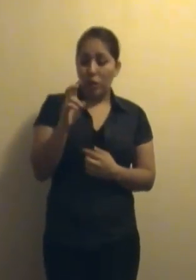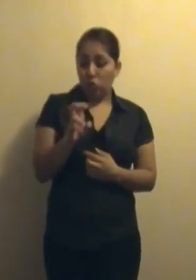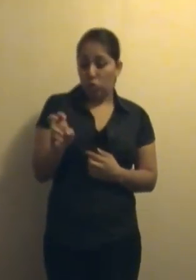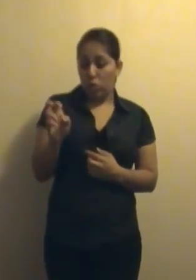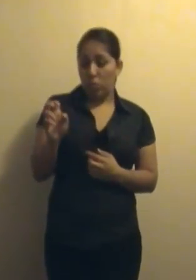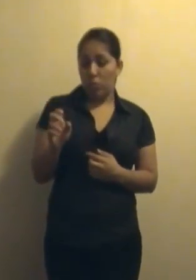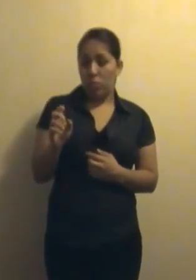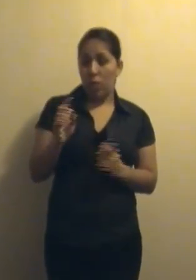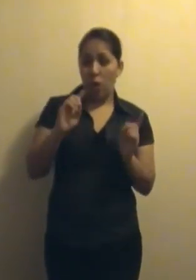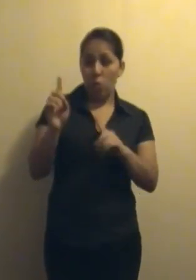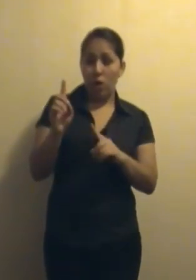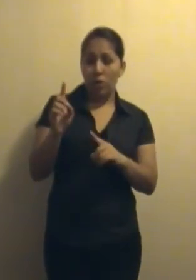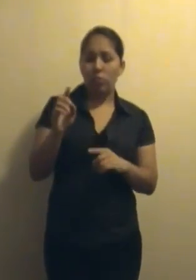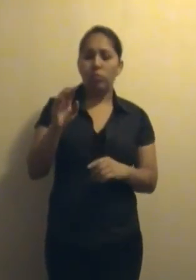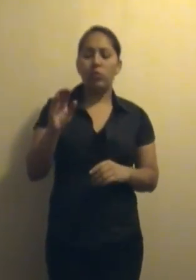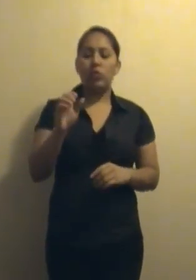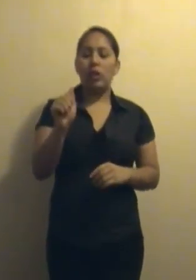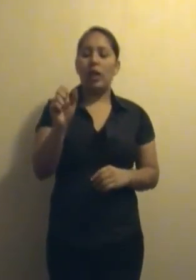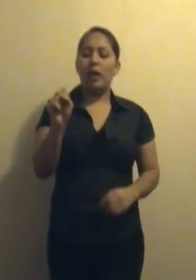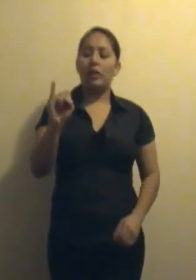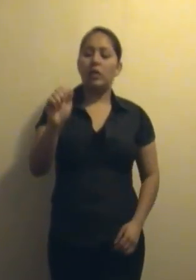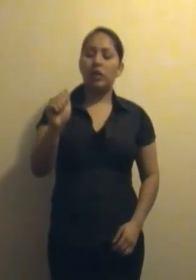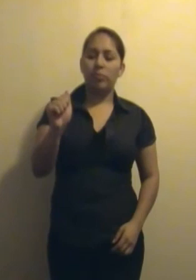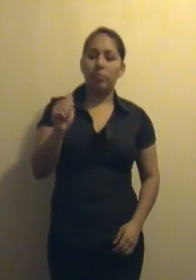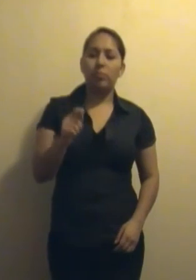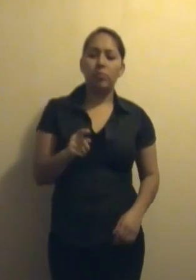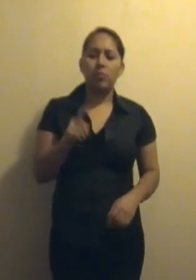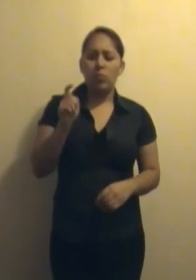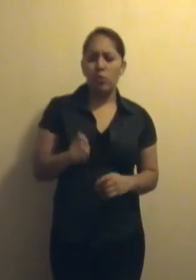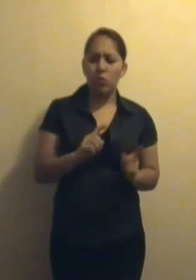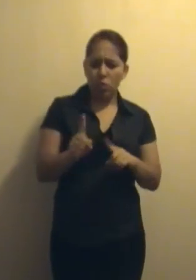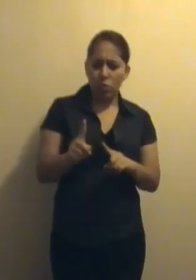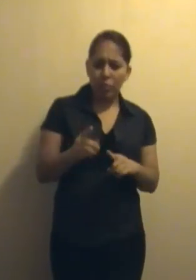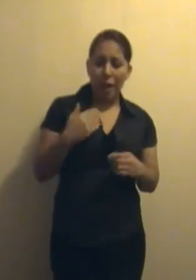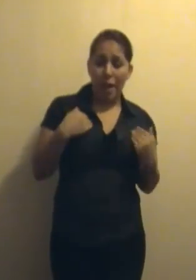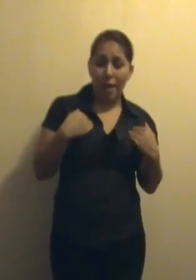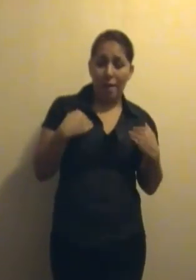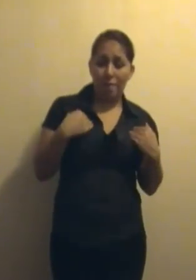to go this winter again, so I have some reservations, but we'll be brave.